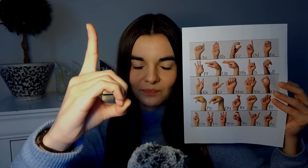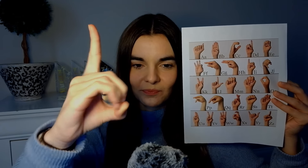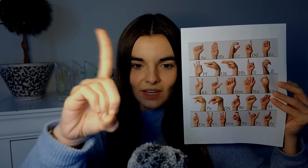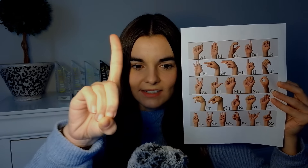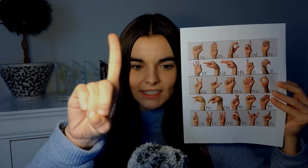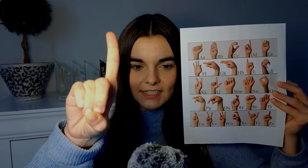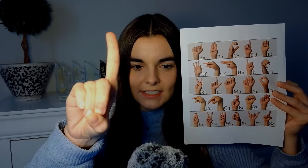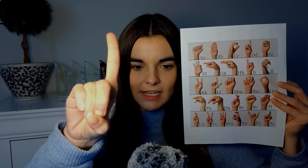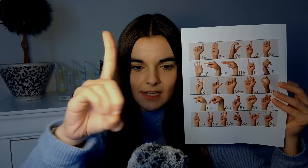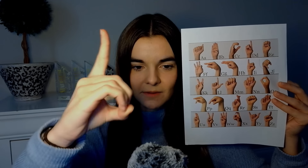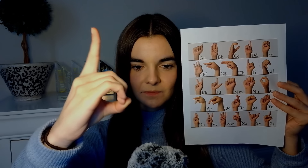D,